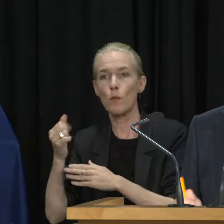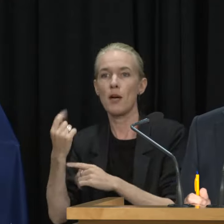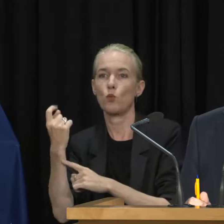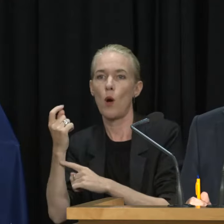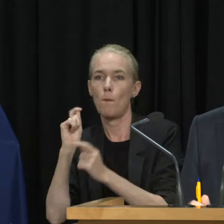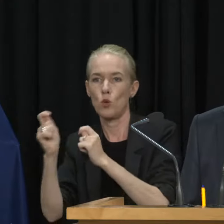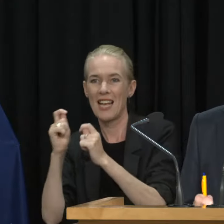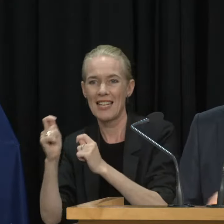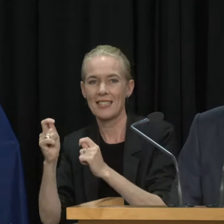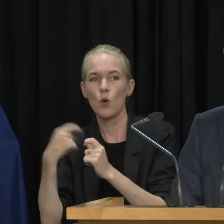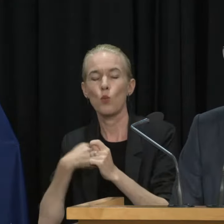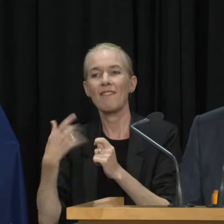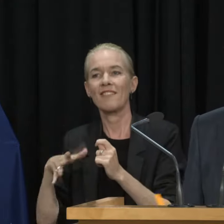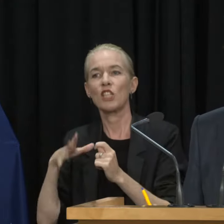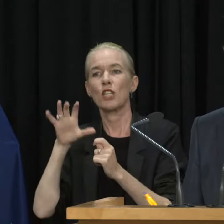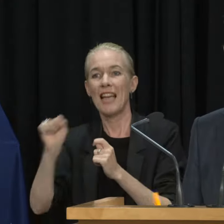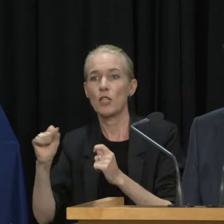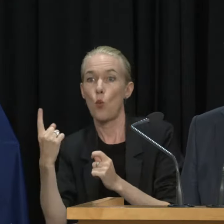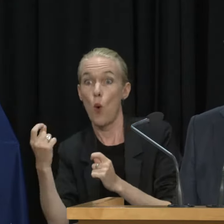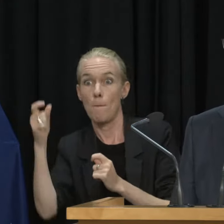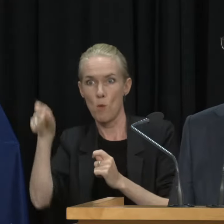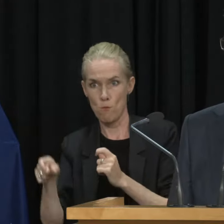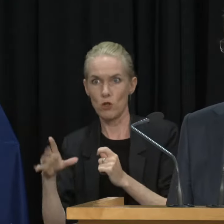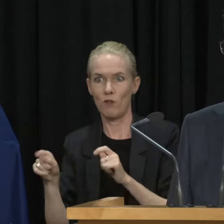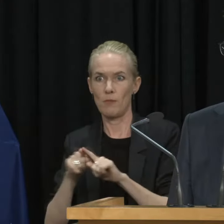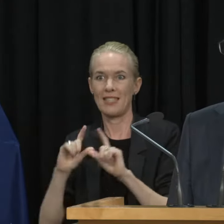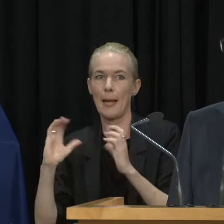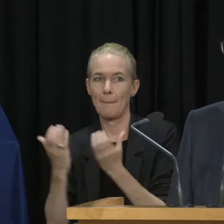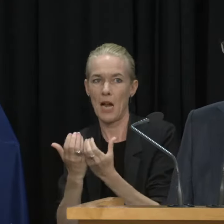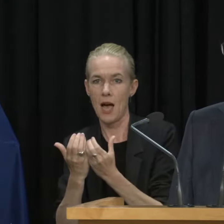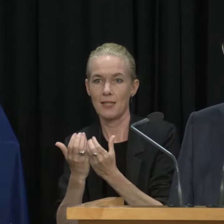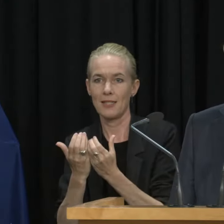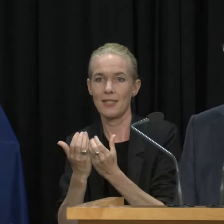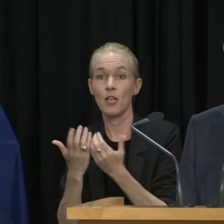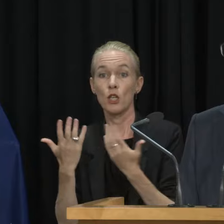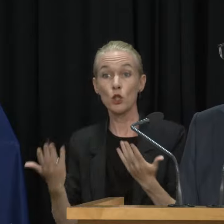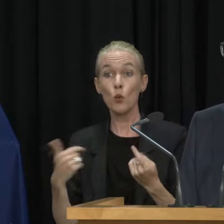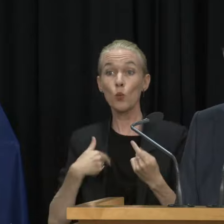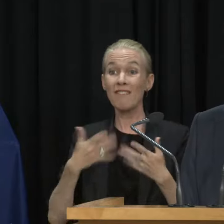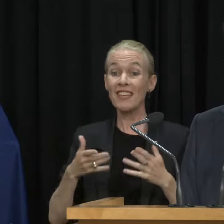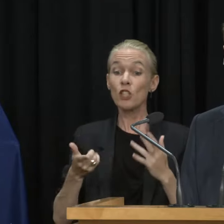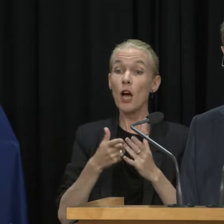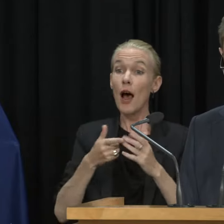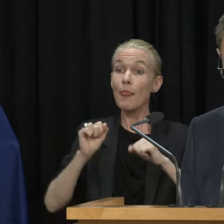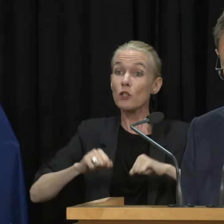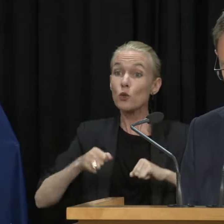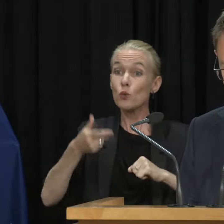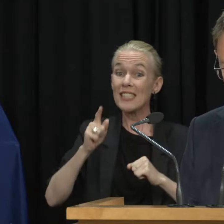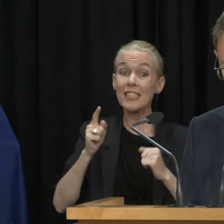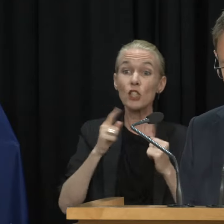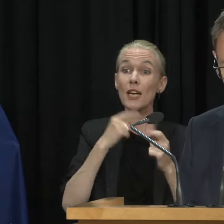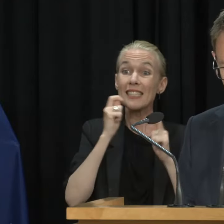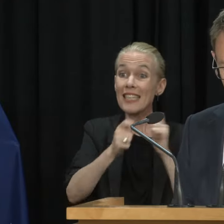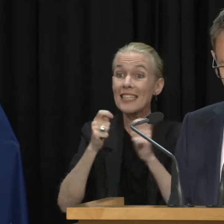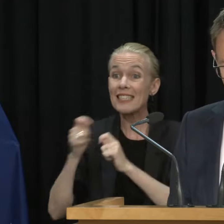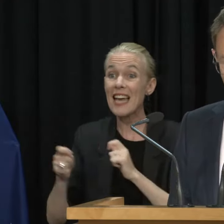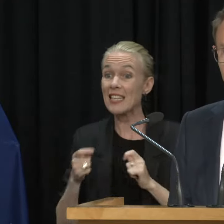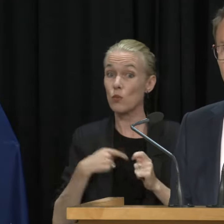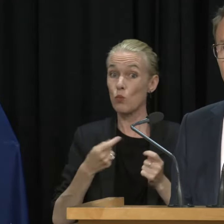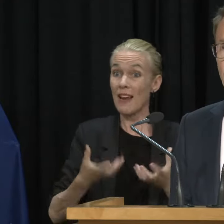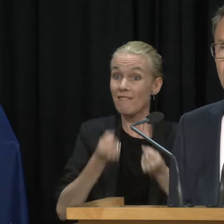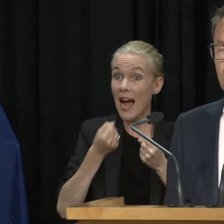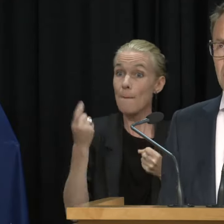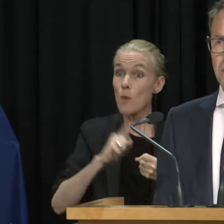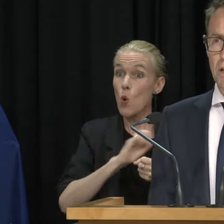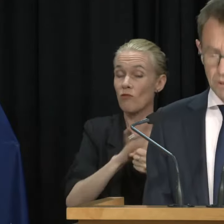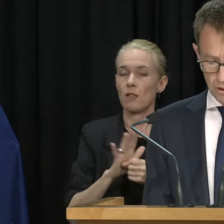that classroom, and none of our other testing of Casual Plus contacts identified any other cases. On